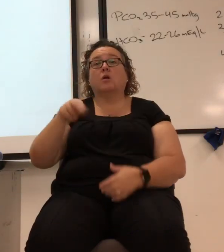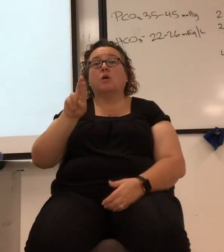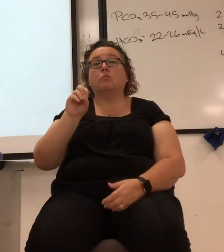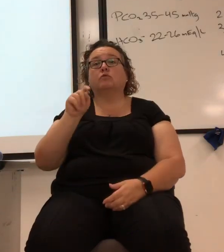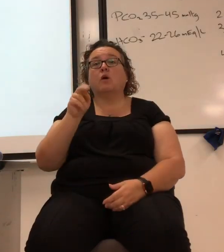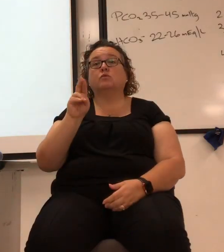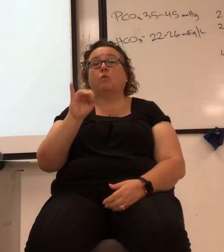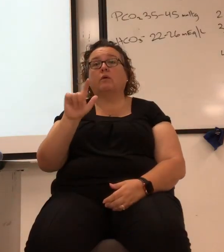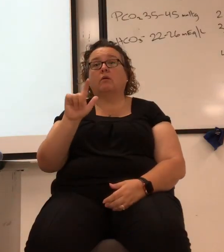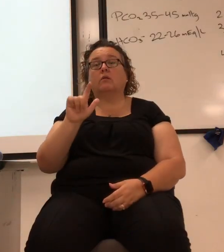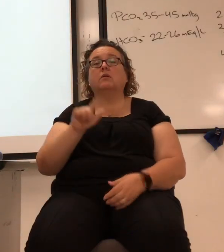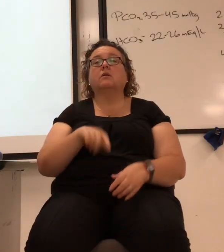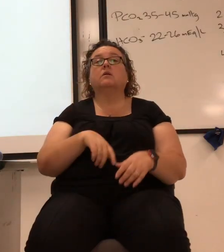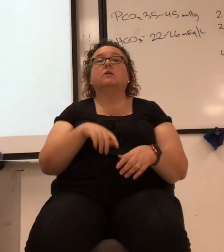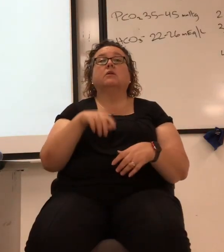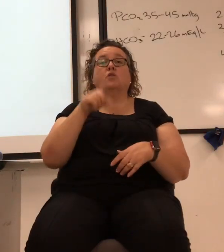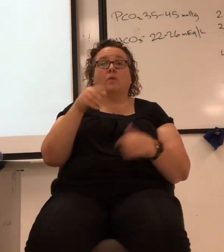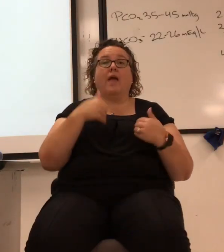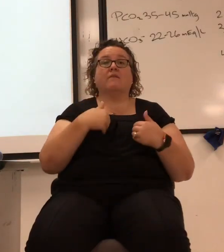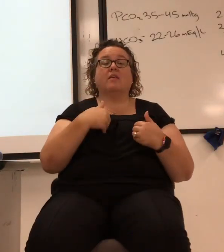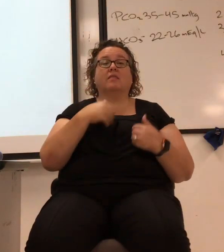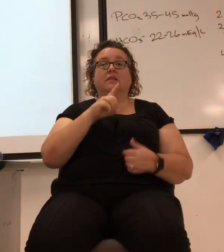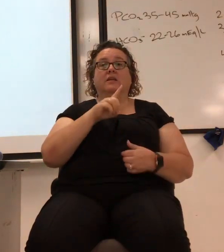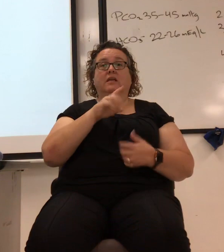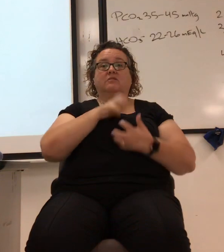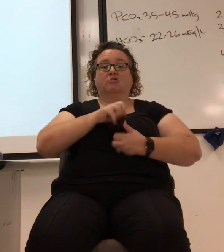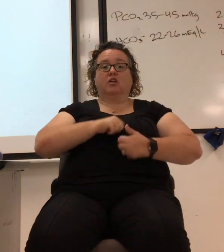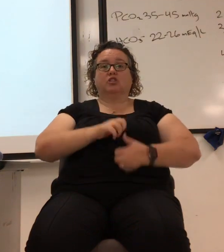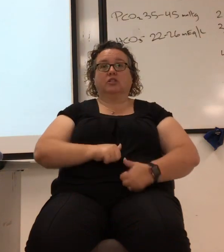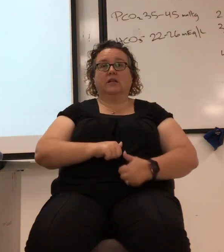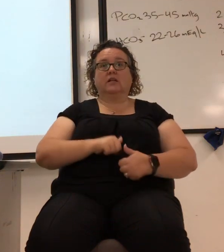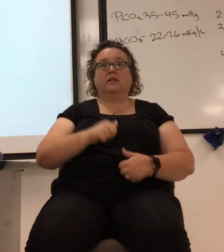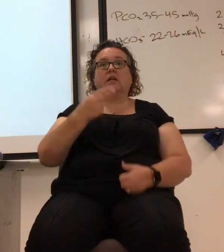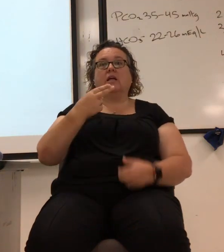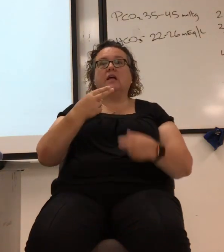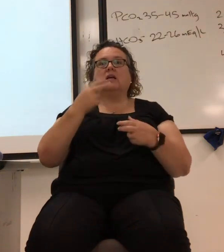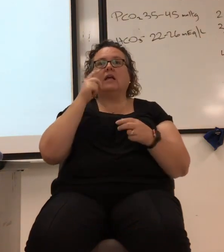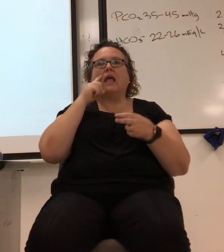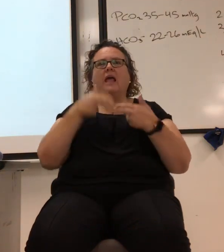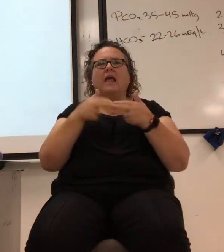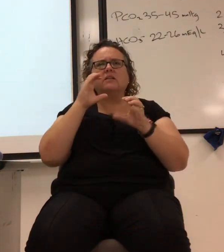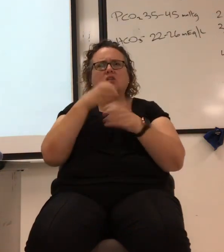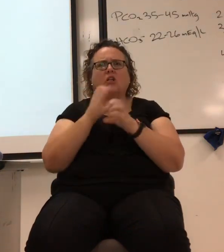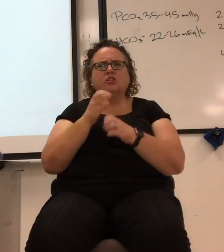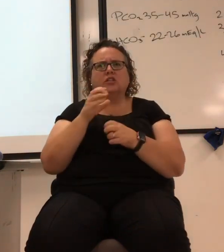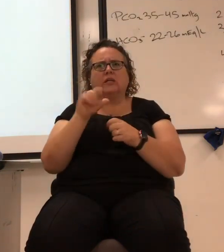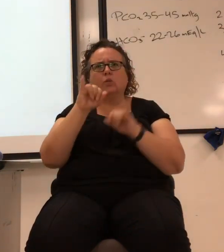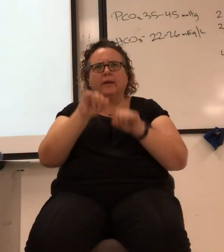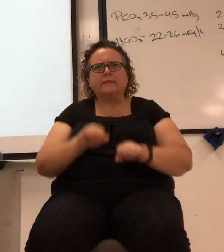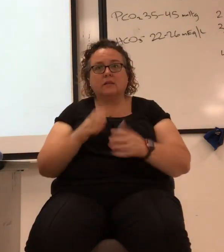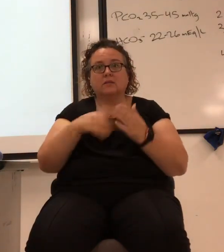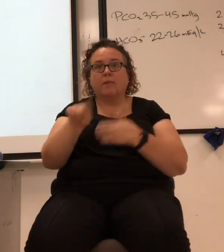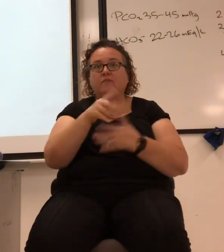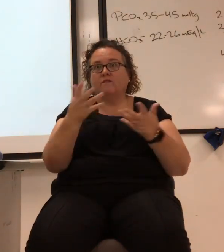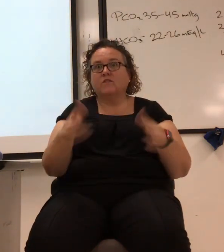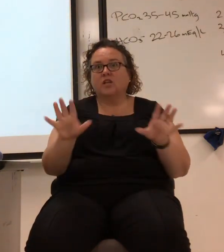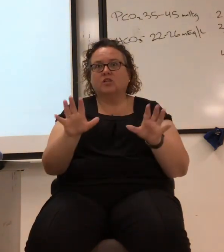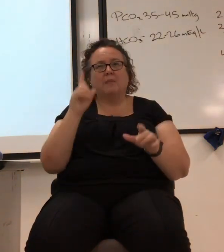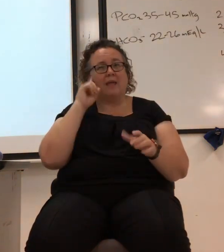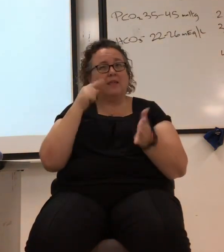That does the same thing, and that for me was really helpful just Okay. to go through that. So that's something else. Yeah. And it's not a long one. Like it's not like you're gonna be sitting there, you